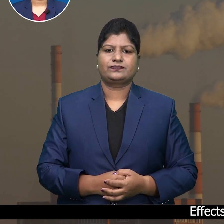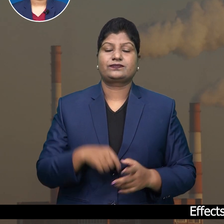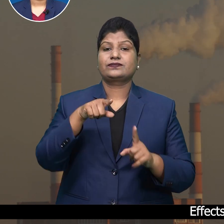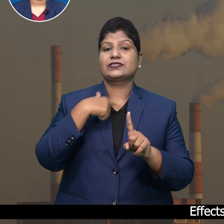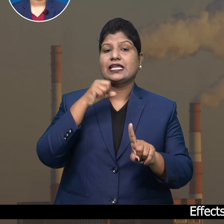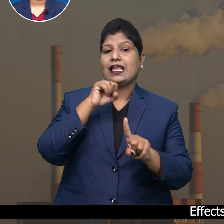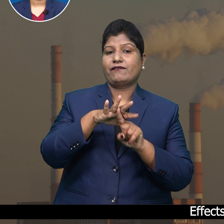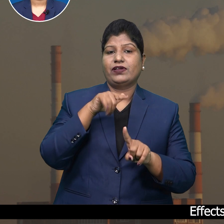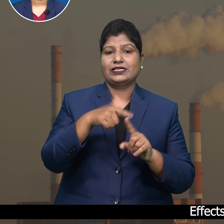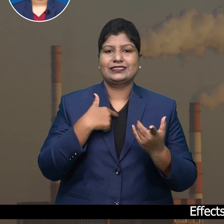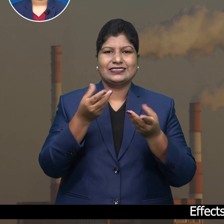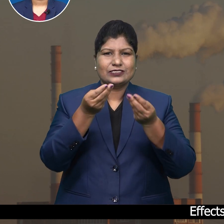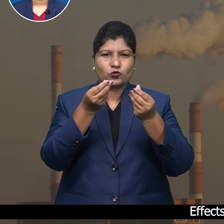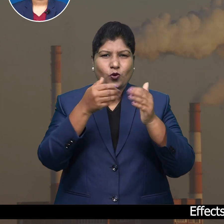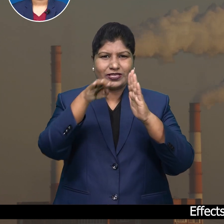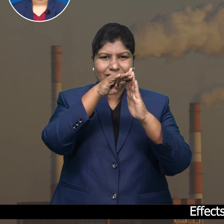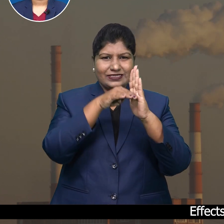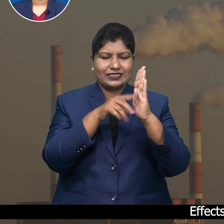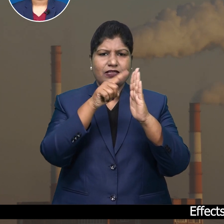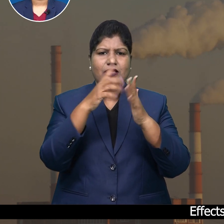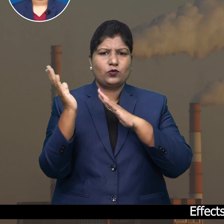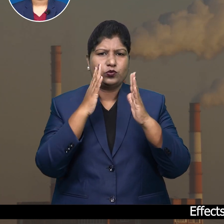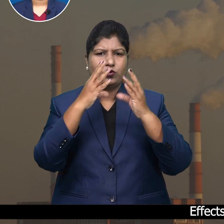effects of pollution,